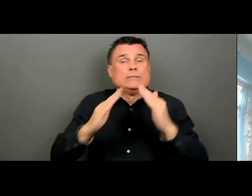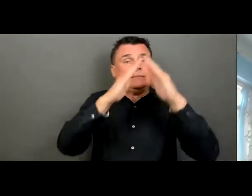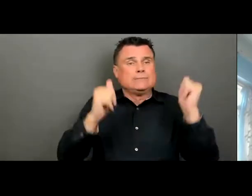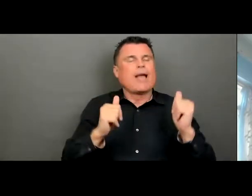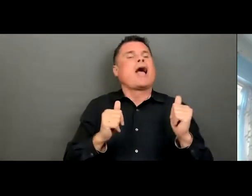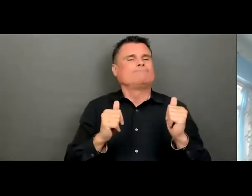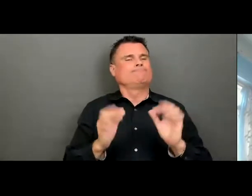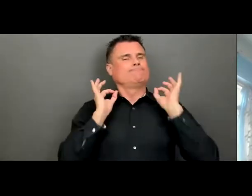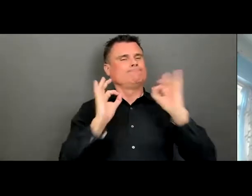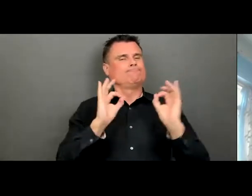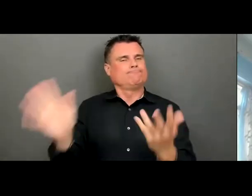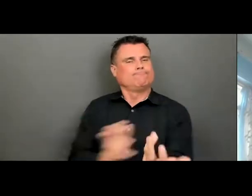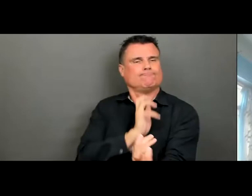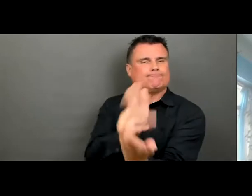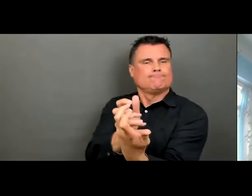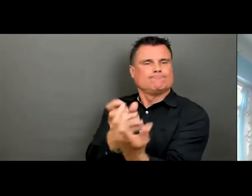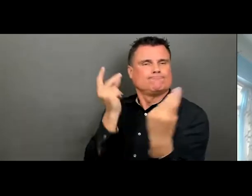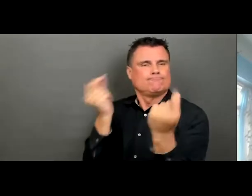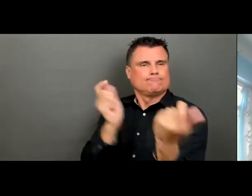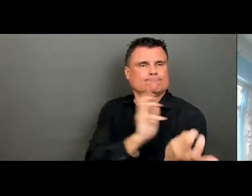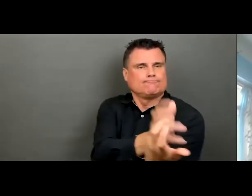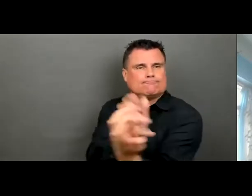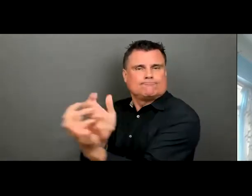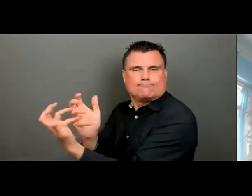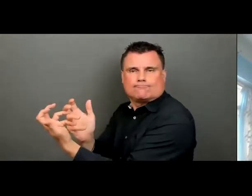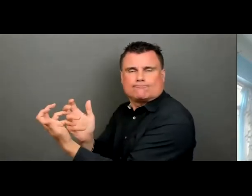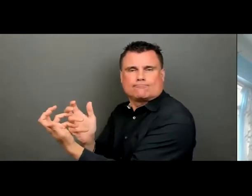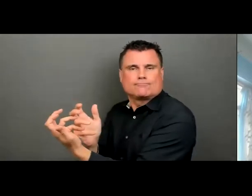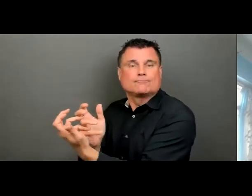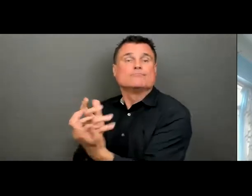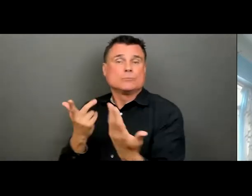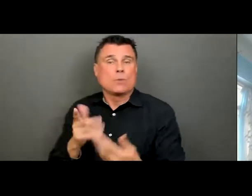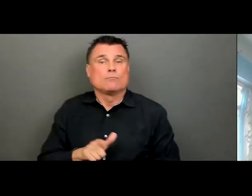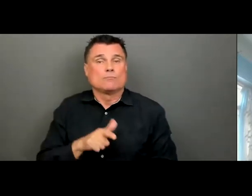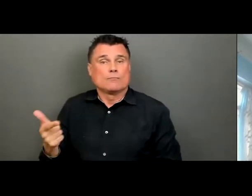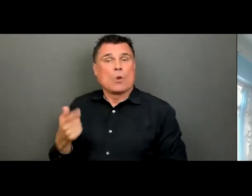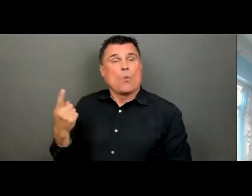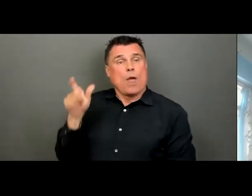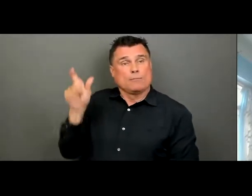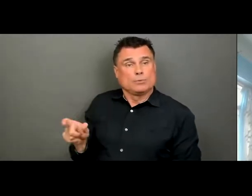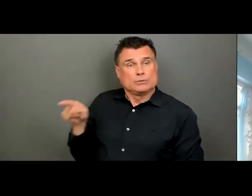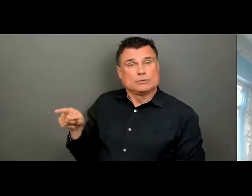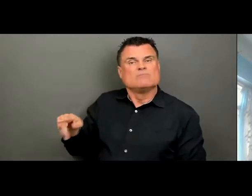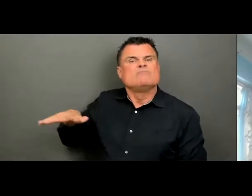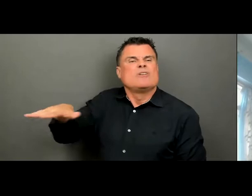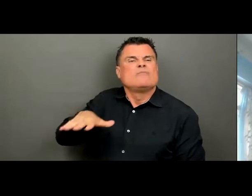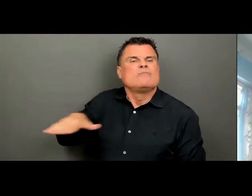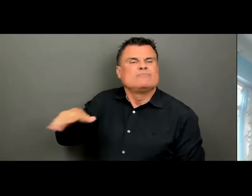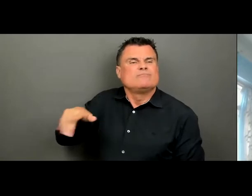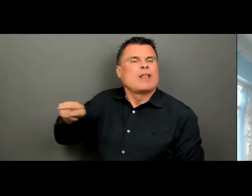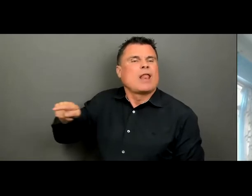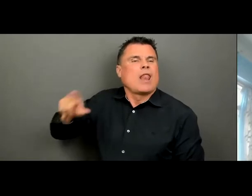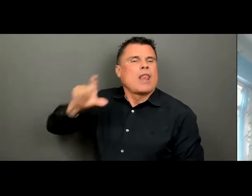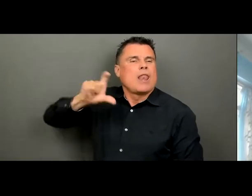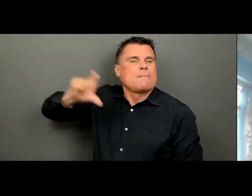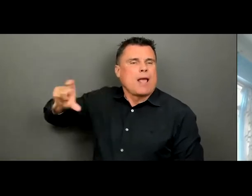want to present a case from Dang district. In the recorded video, Mr. Chintamani